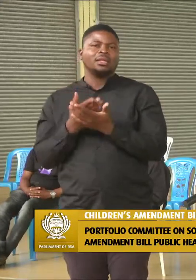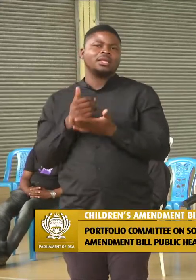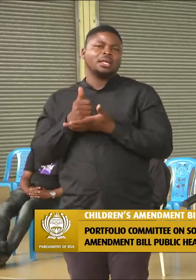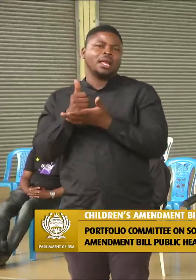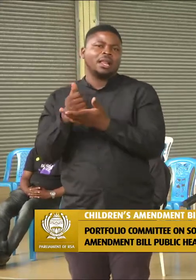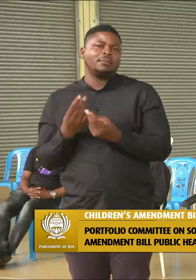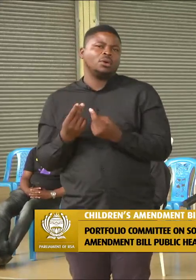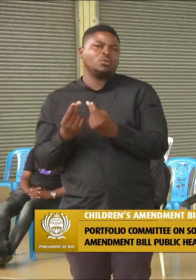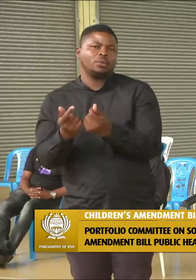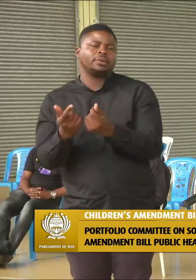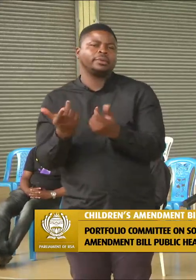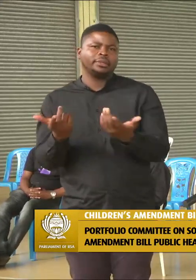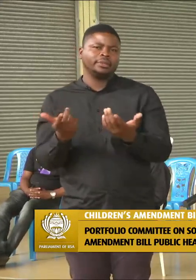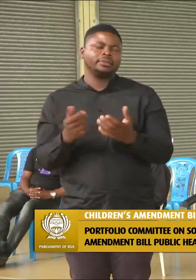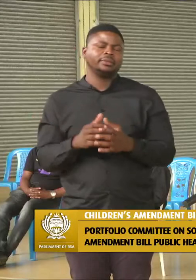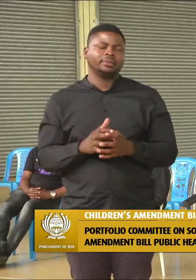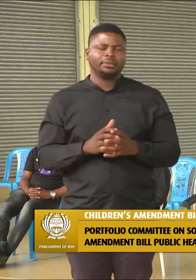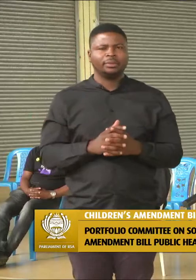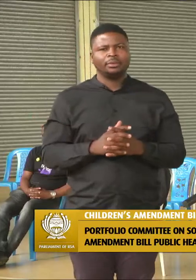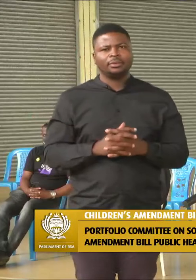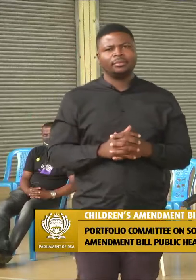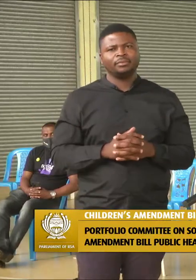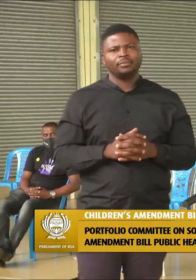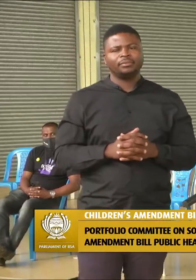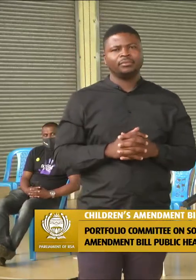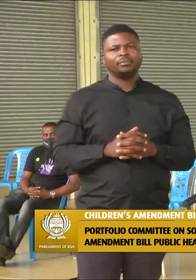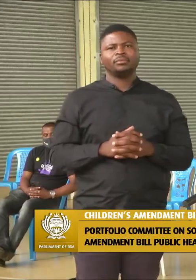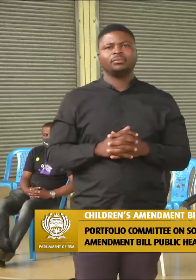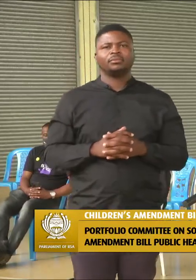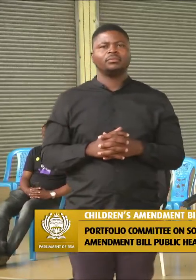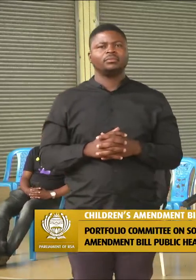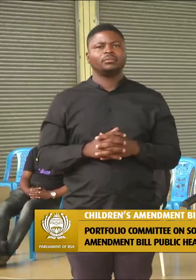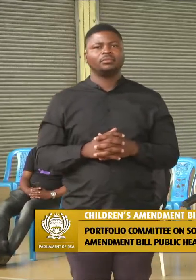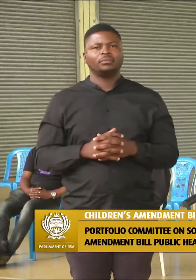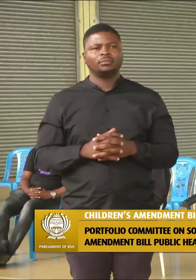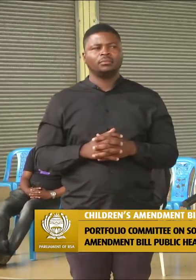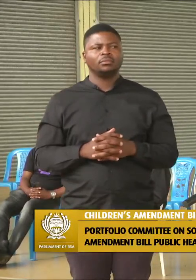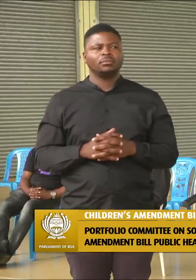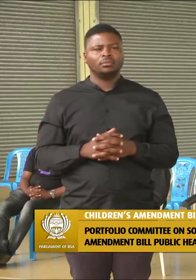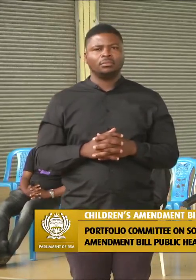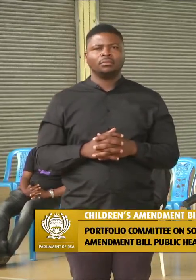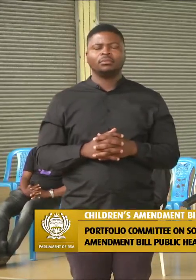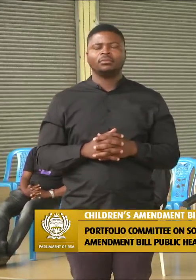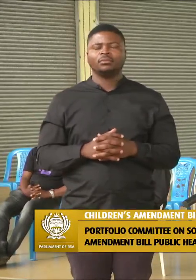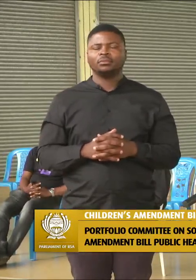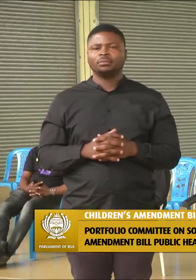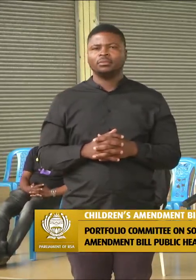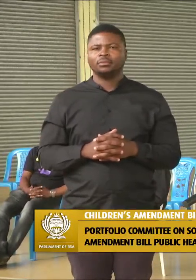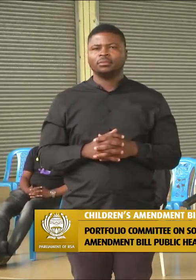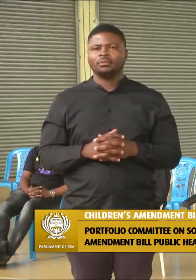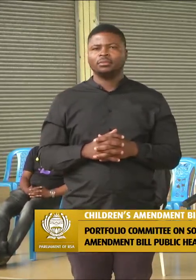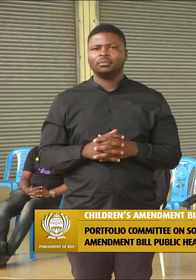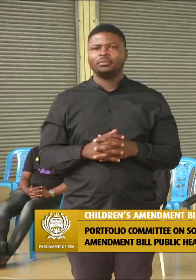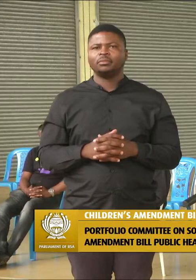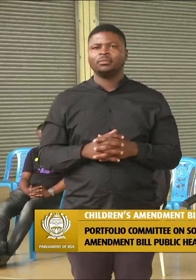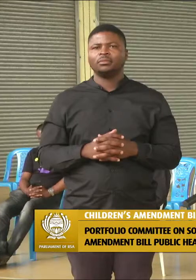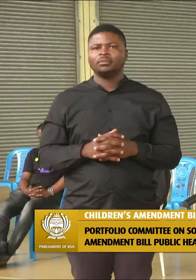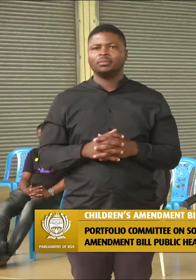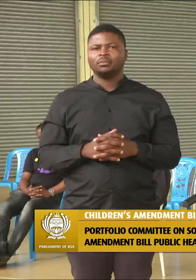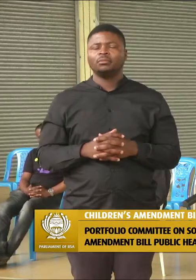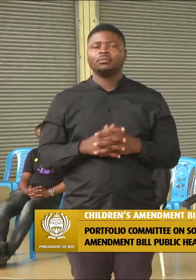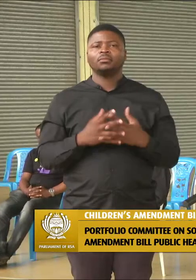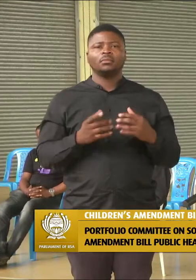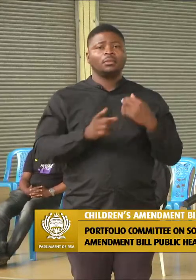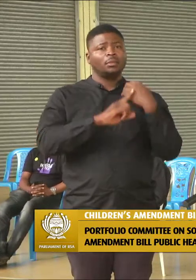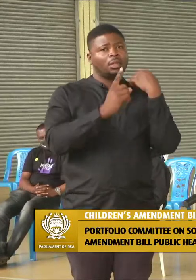get swift assistance. Okugcina ke sibuye sibe njoba iChildren's Act ikhuthaza ukuthi we need to have parenting